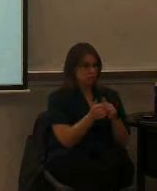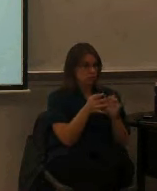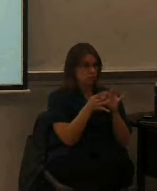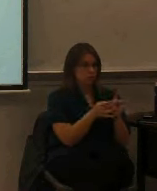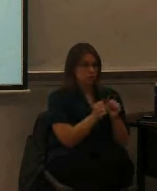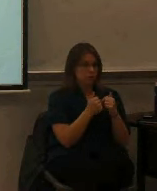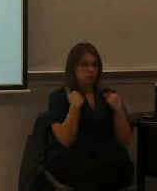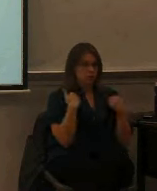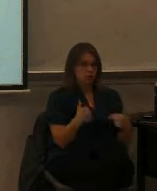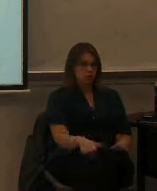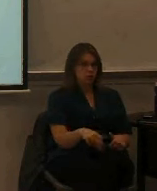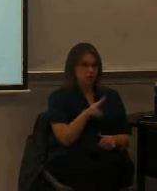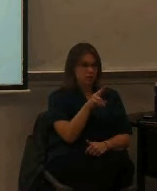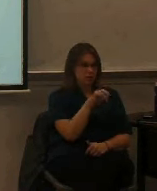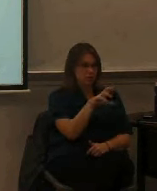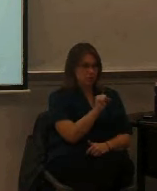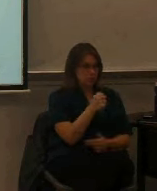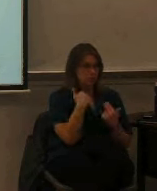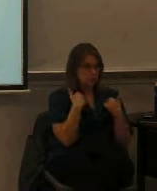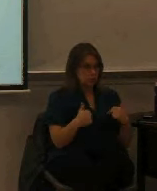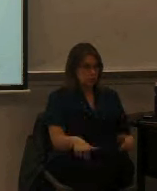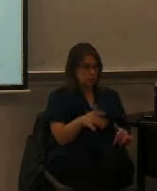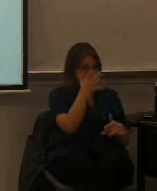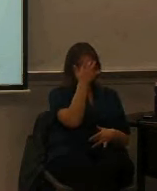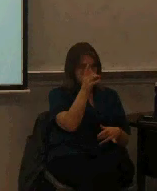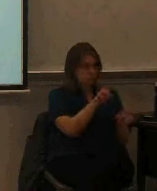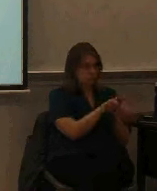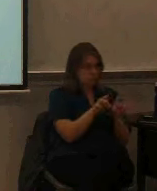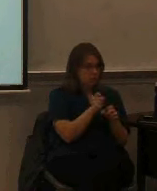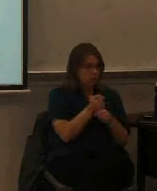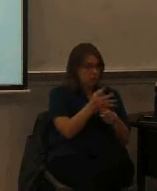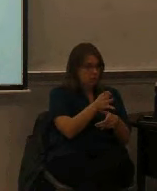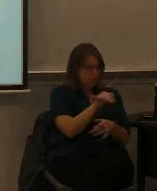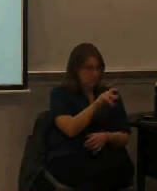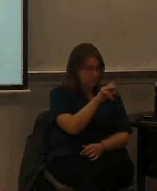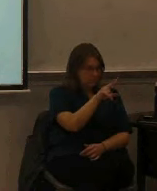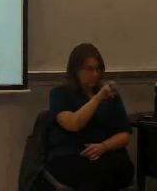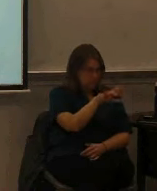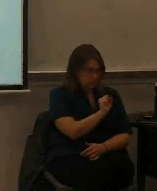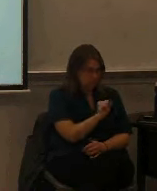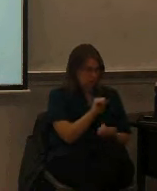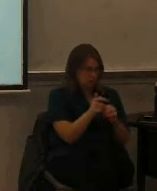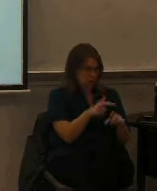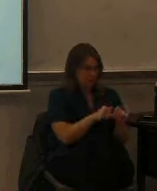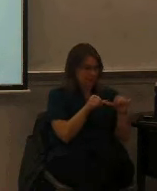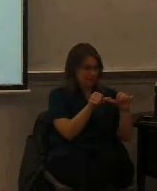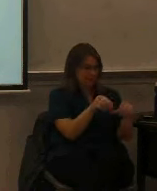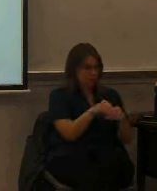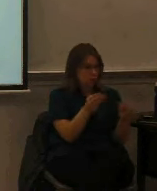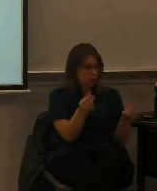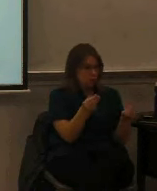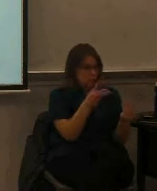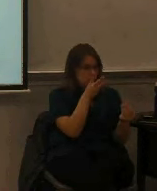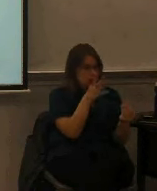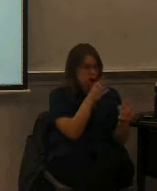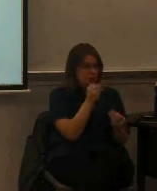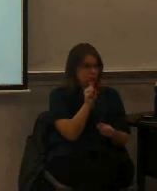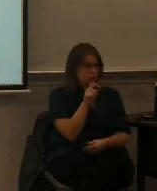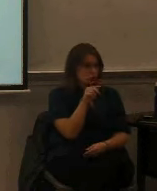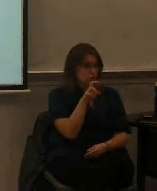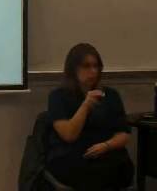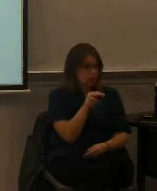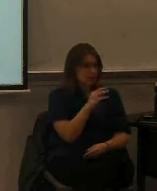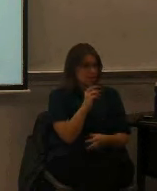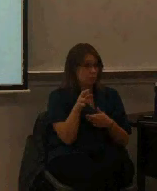to human viruses. So human diseases are also caused by viruses, and how long they last in, say, groundwaters or streams or rivers is